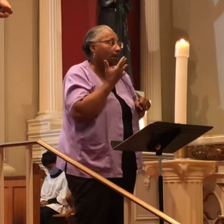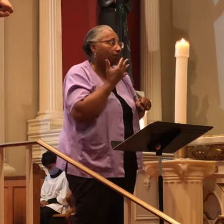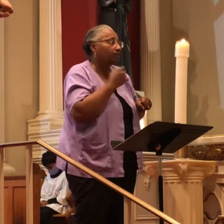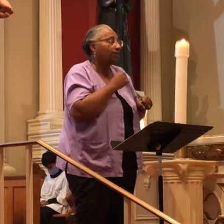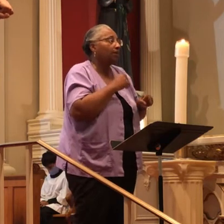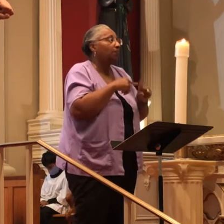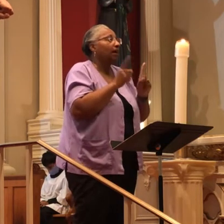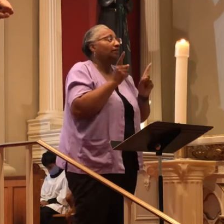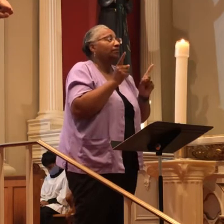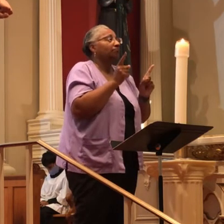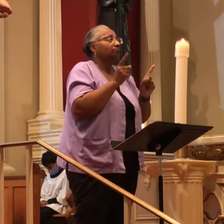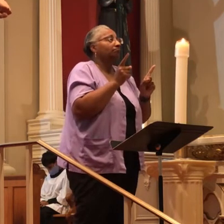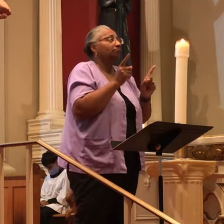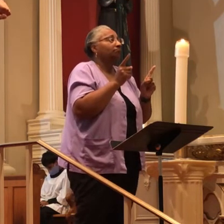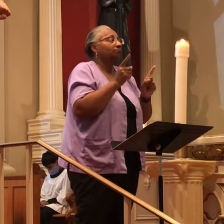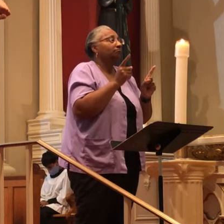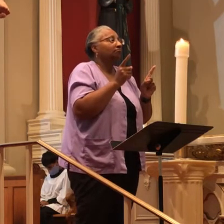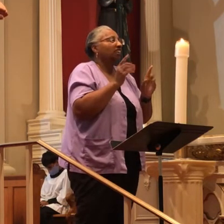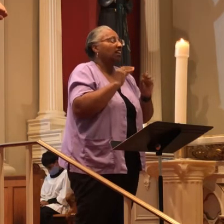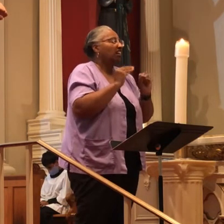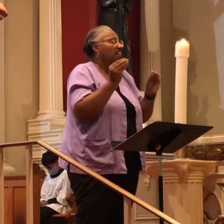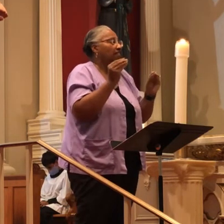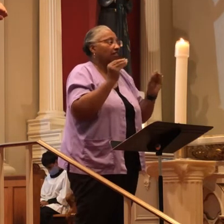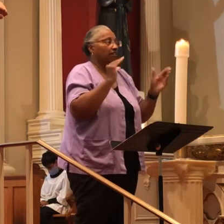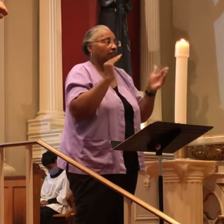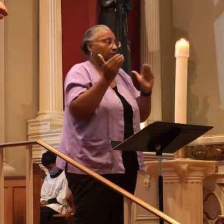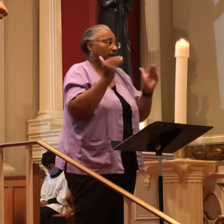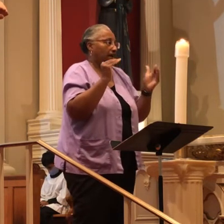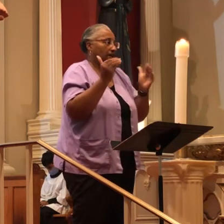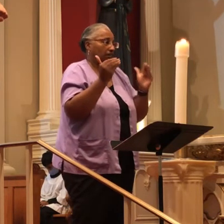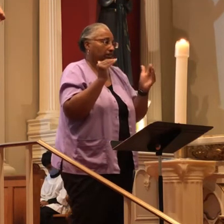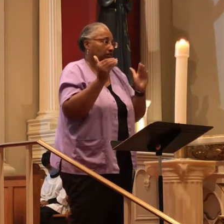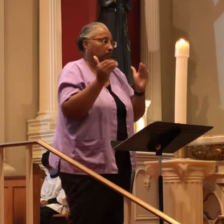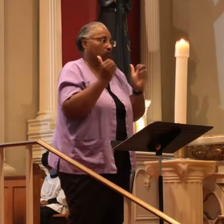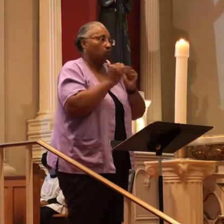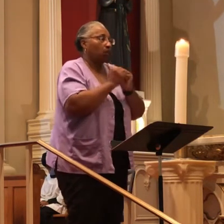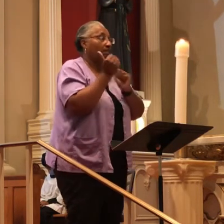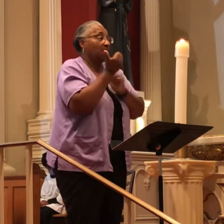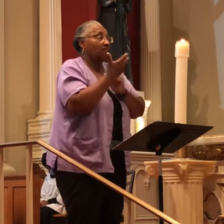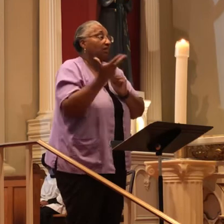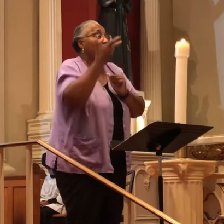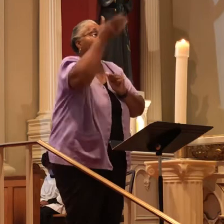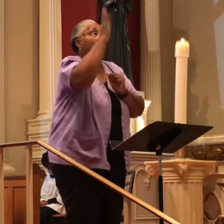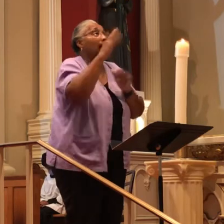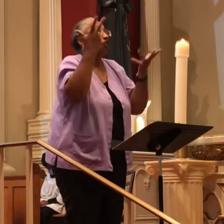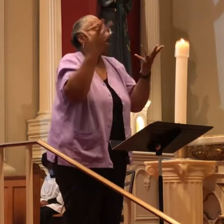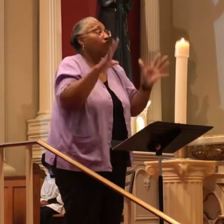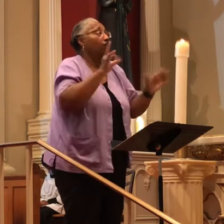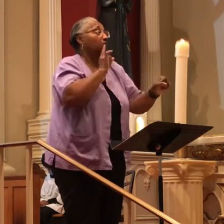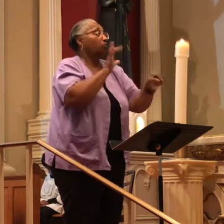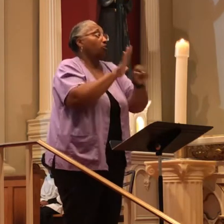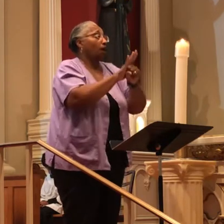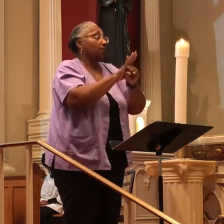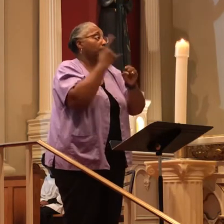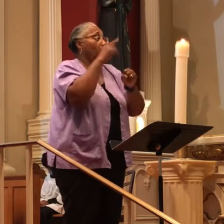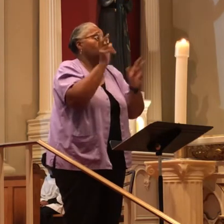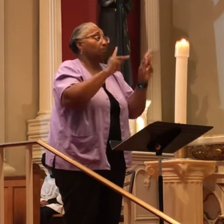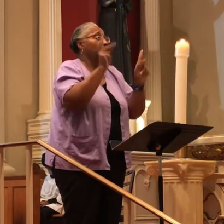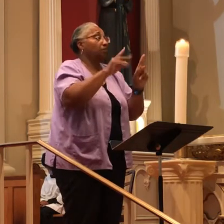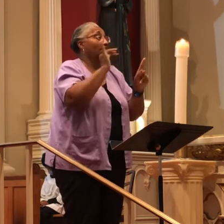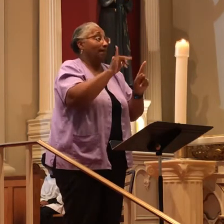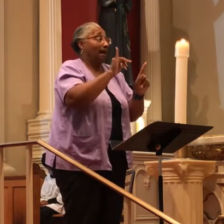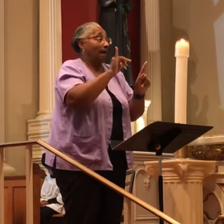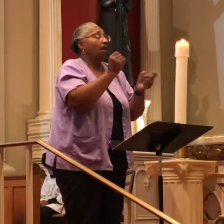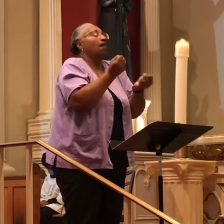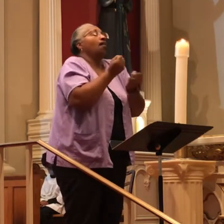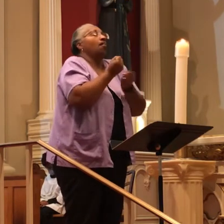but nothing compares. No gift to what God has promised to those who love Him.